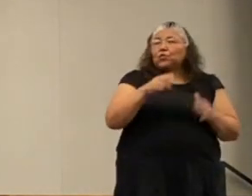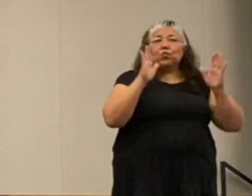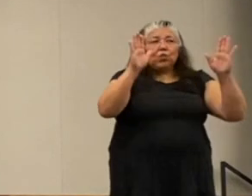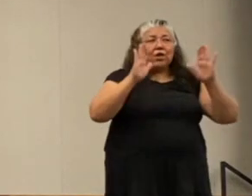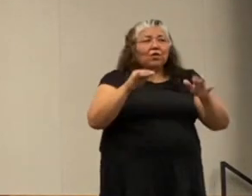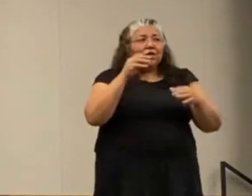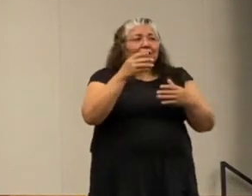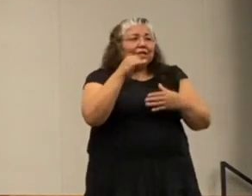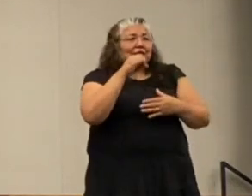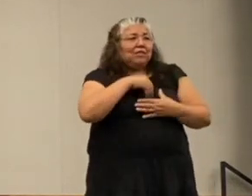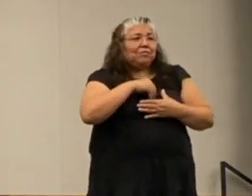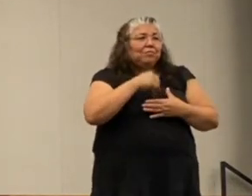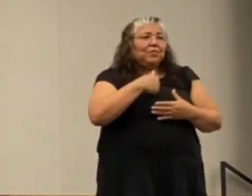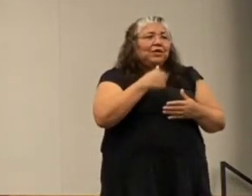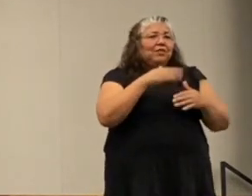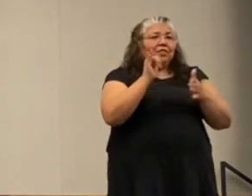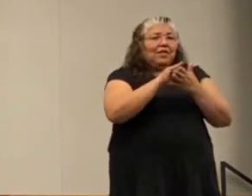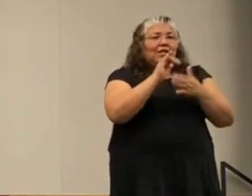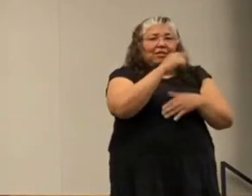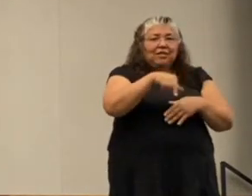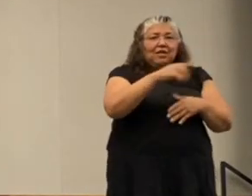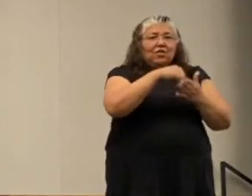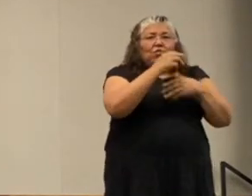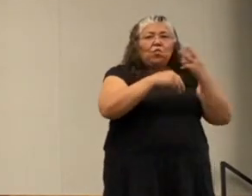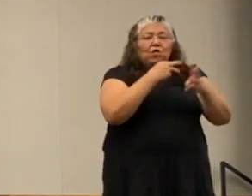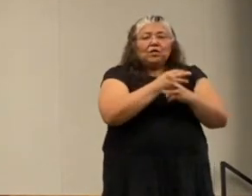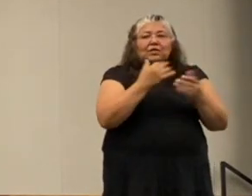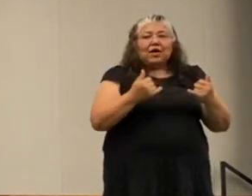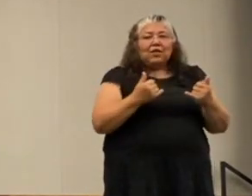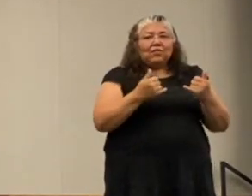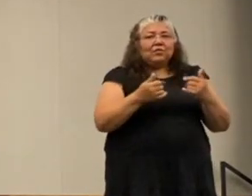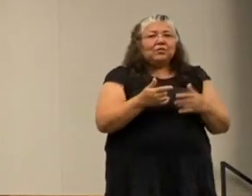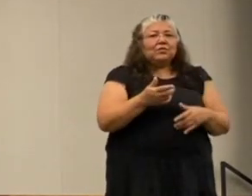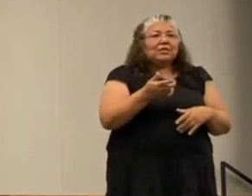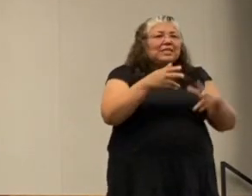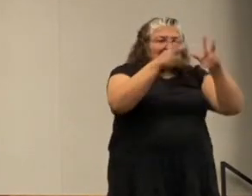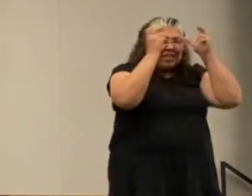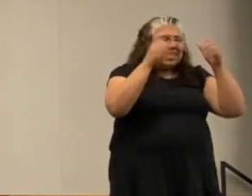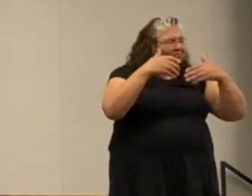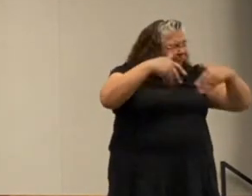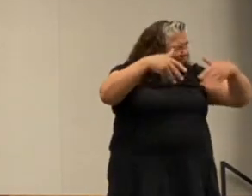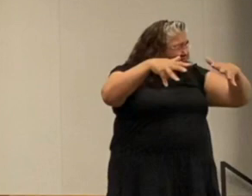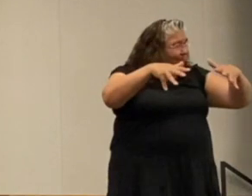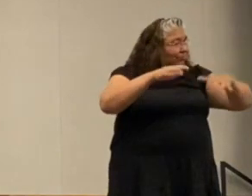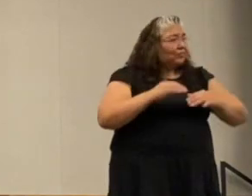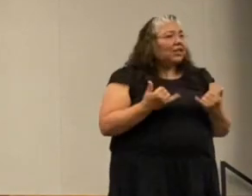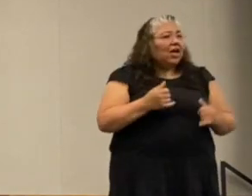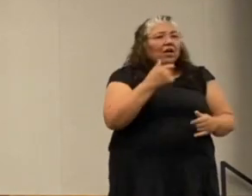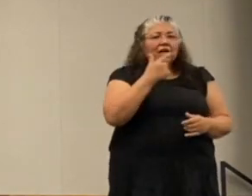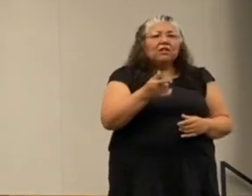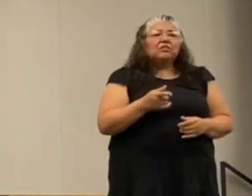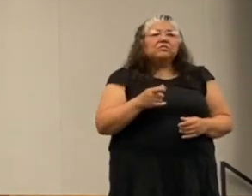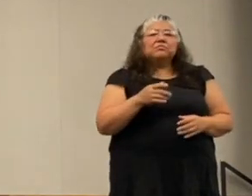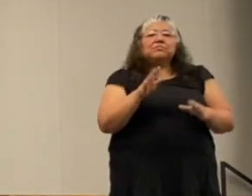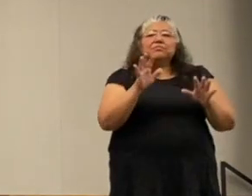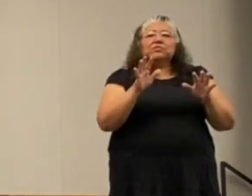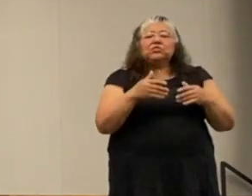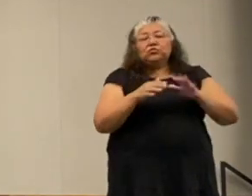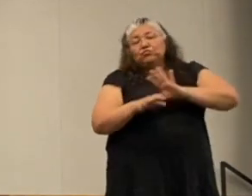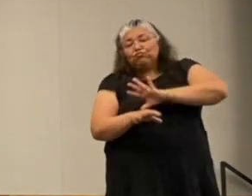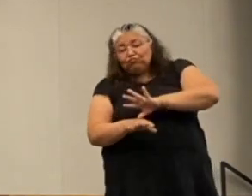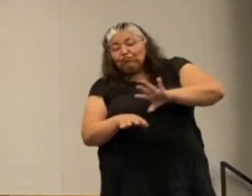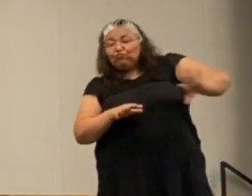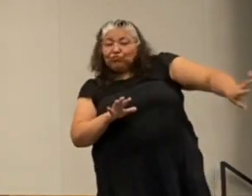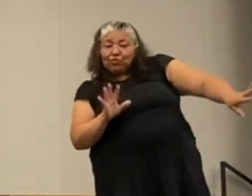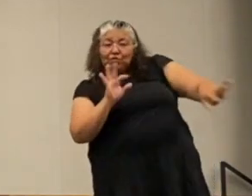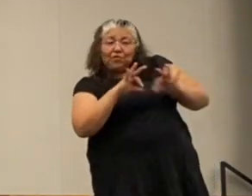he who's in me than he is in the world. Maybe it's time that we start telling Satan to take a step. Maybe you need to start telling Satan to take a step away from you,